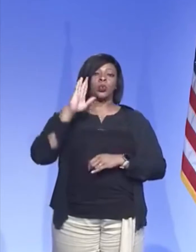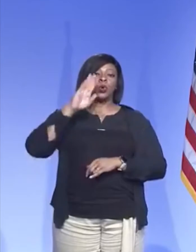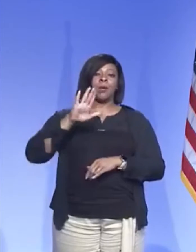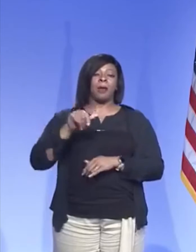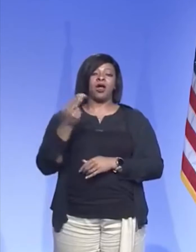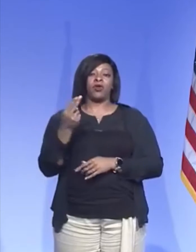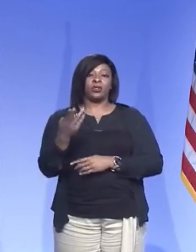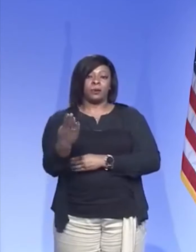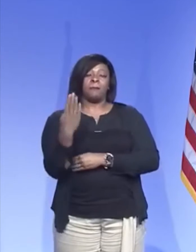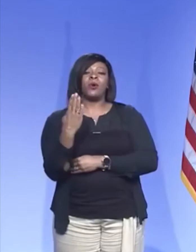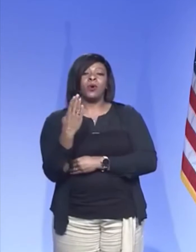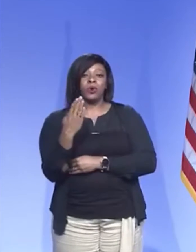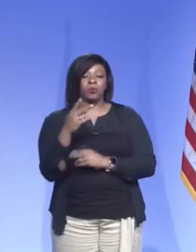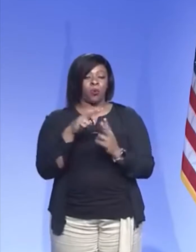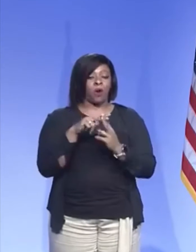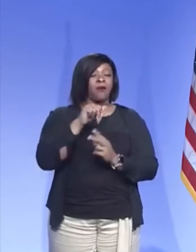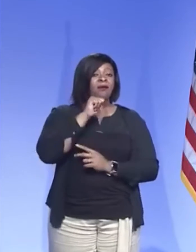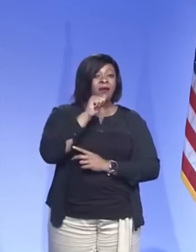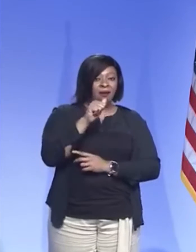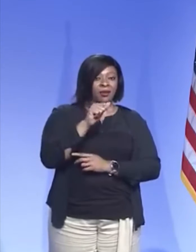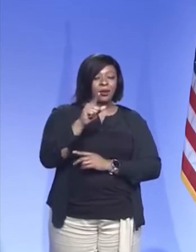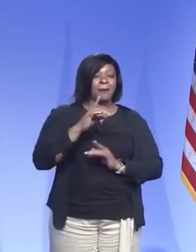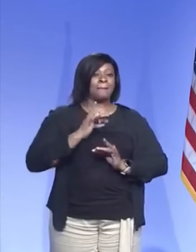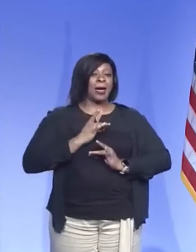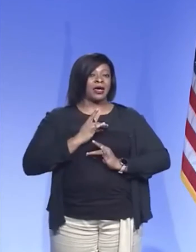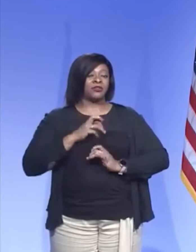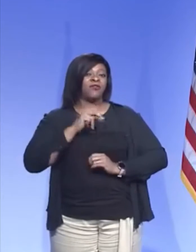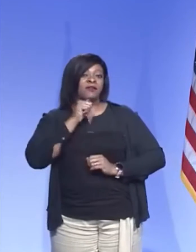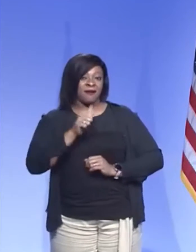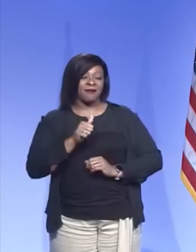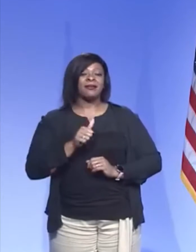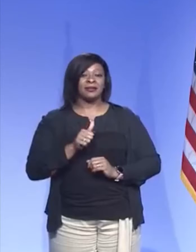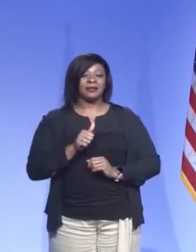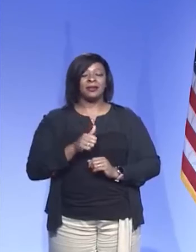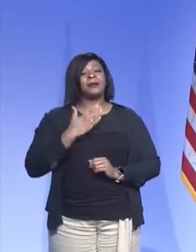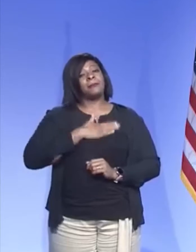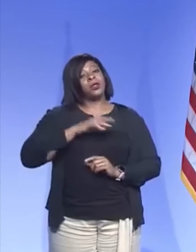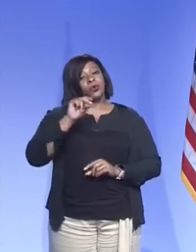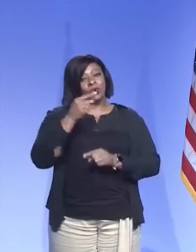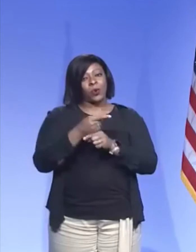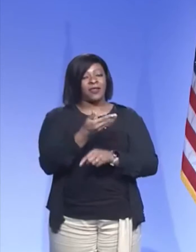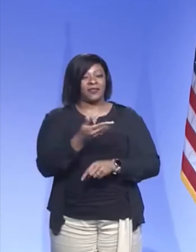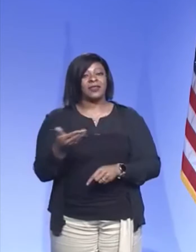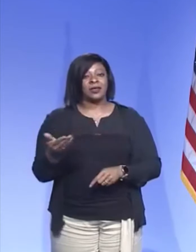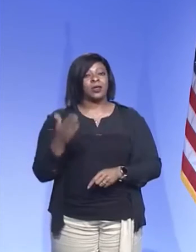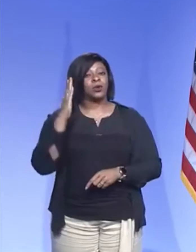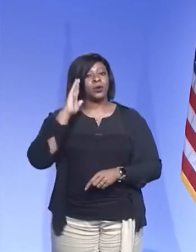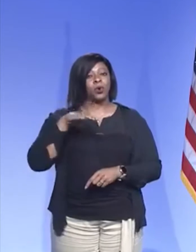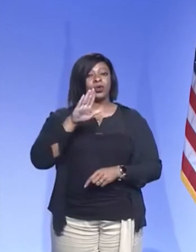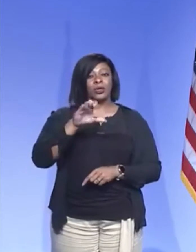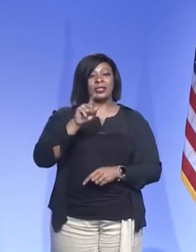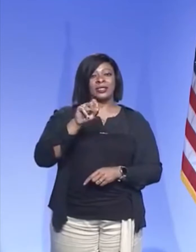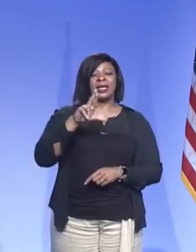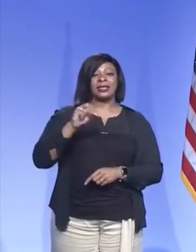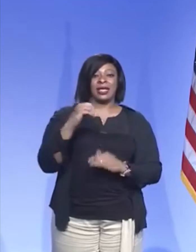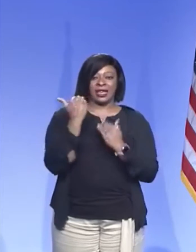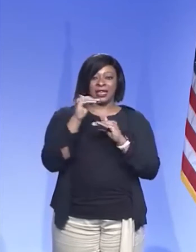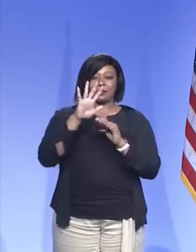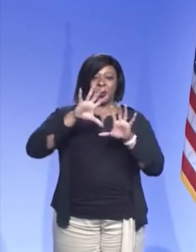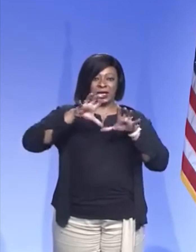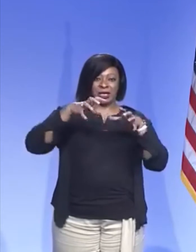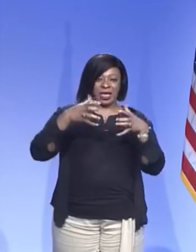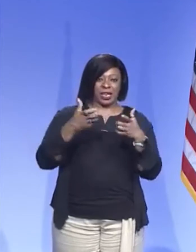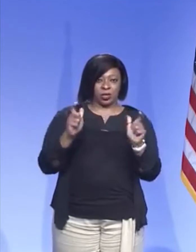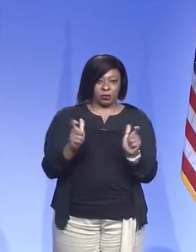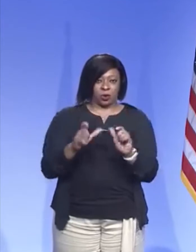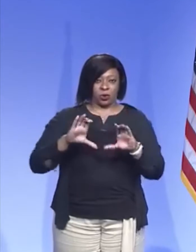Thursday morning whether or not you are negative. So please, do the right thing, know your status, limit your gatherings to very